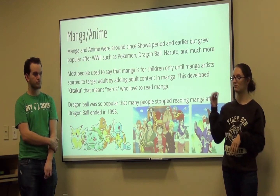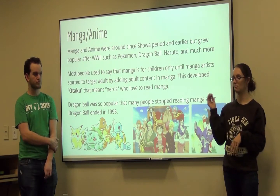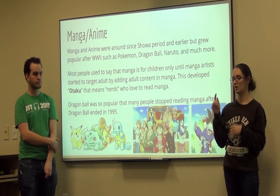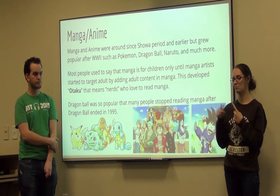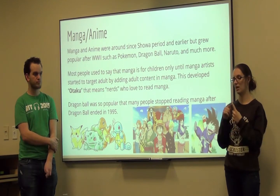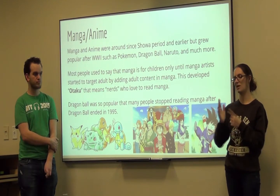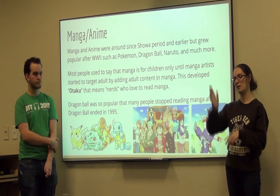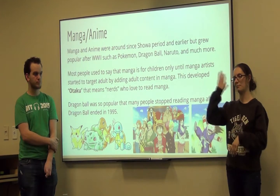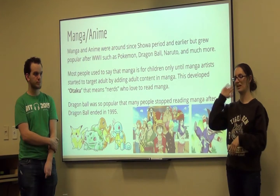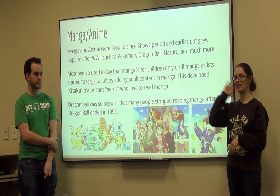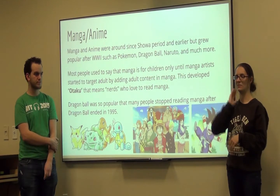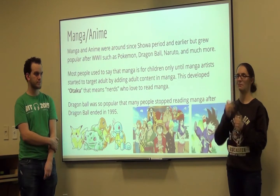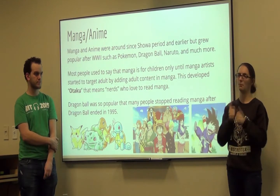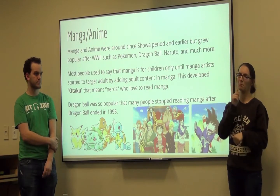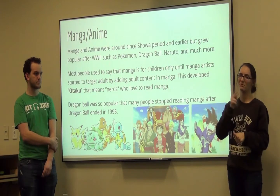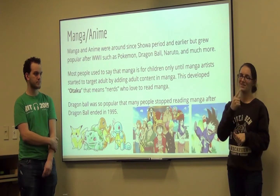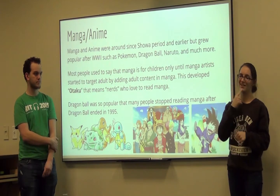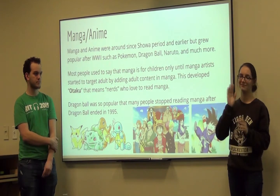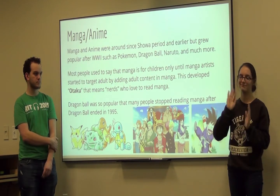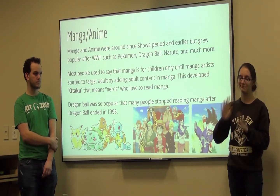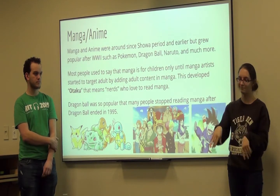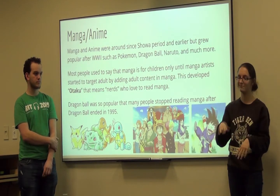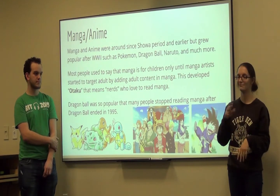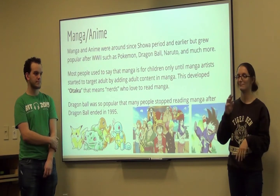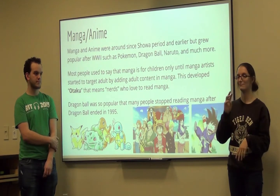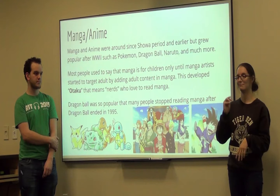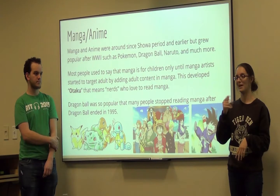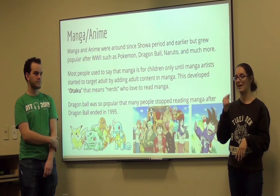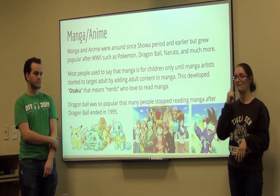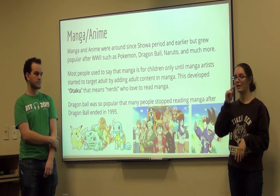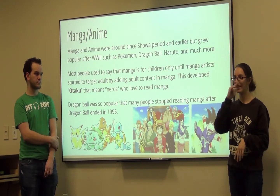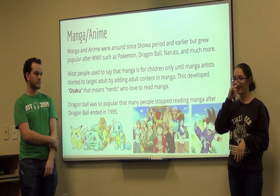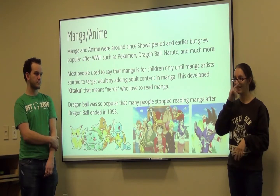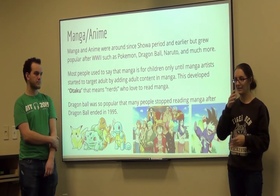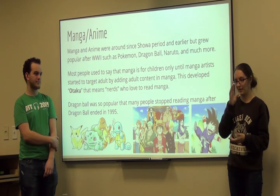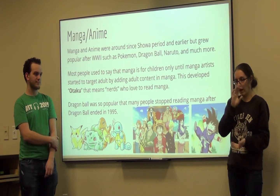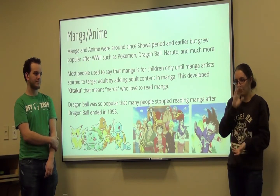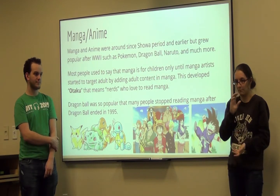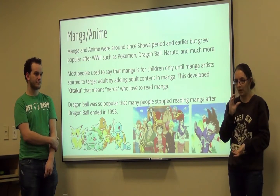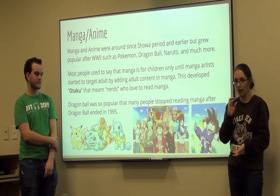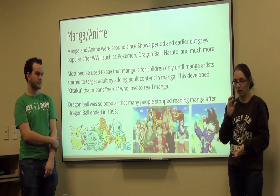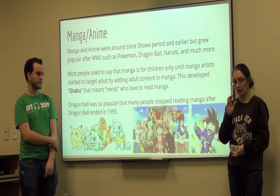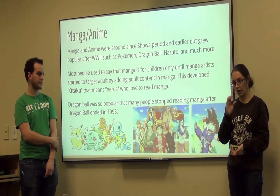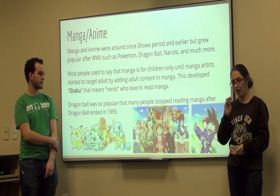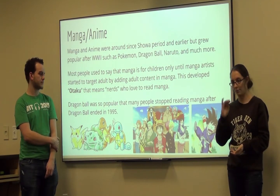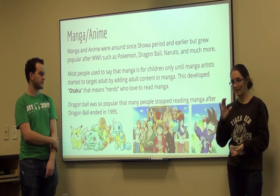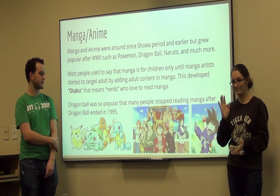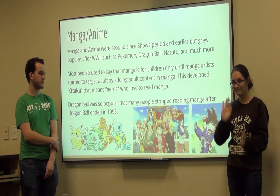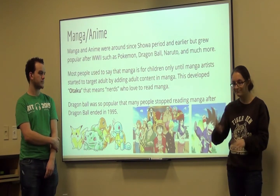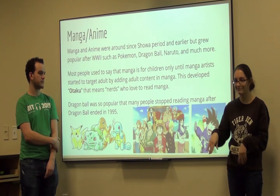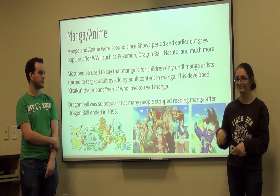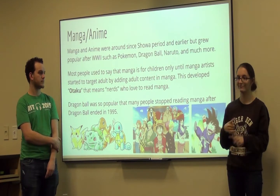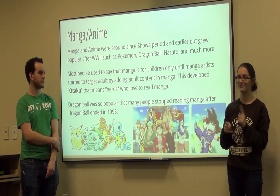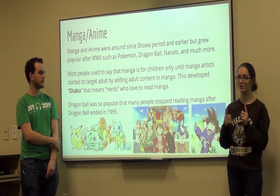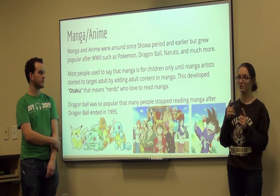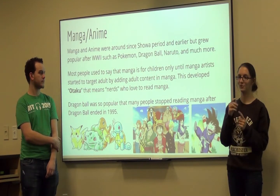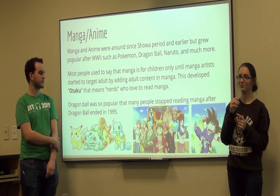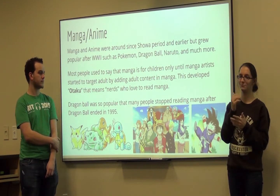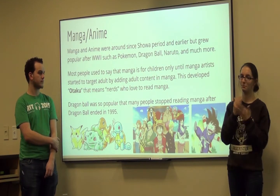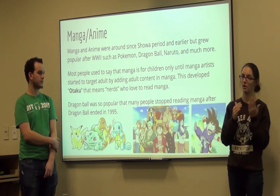A lot of reasons into why it's popular, but that's the main one, is the relaxation technique. Kids loved it because it's a cartoon and it's